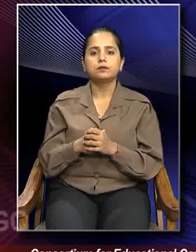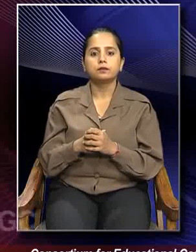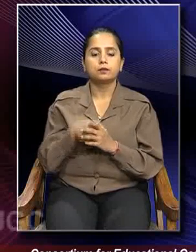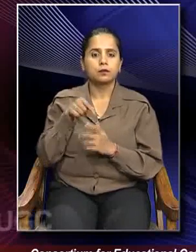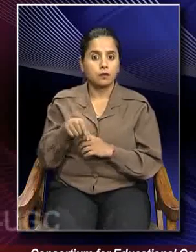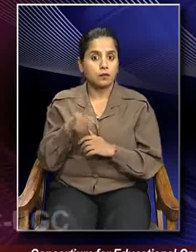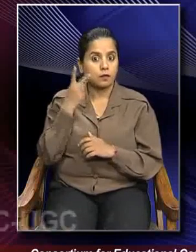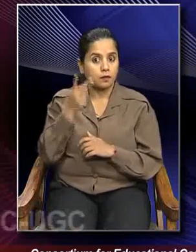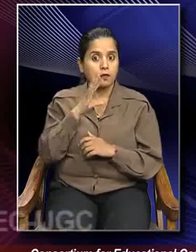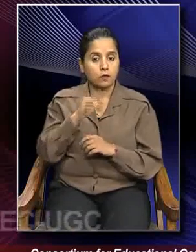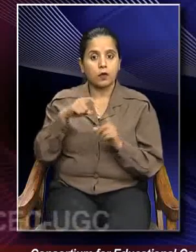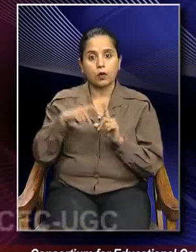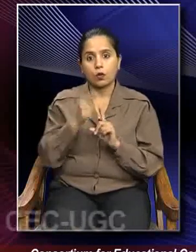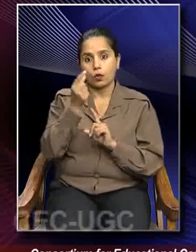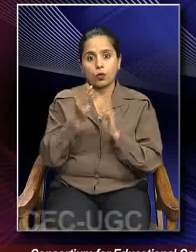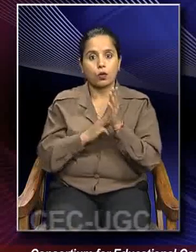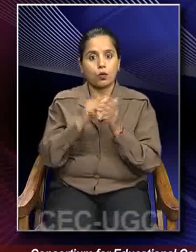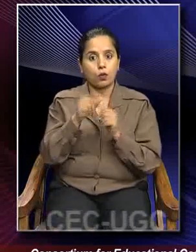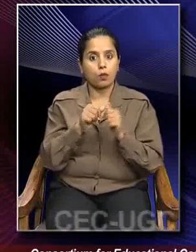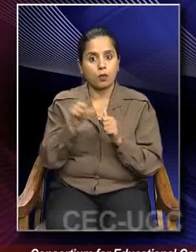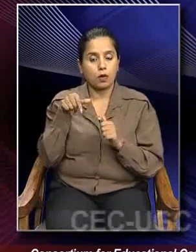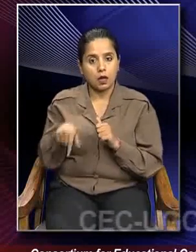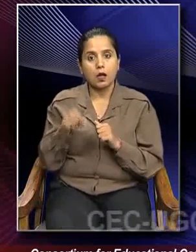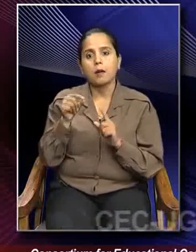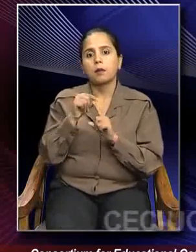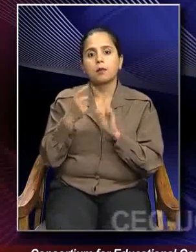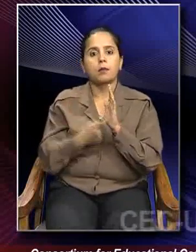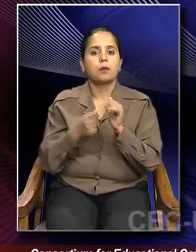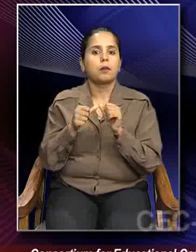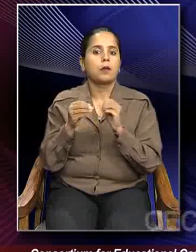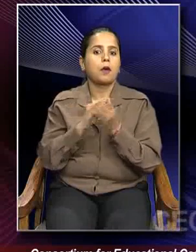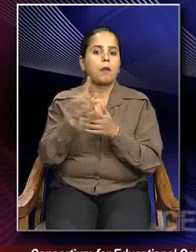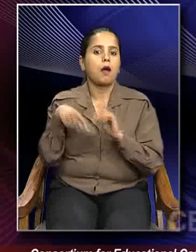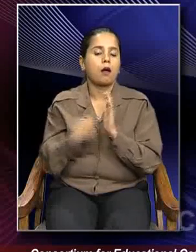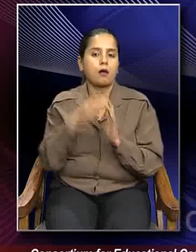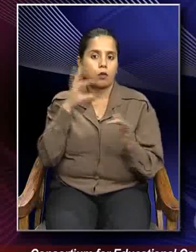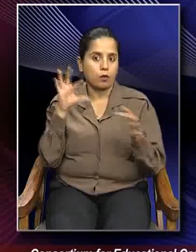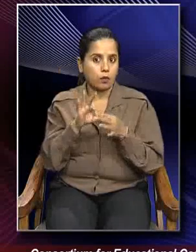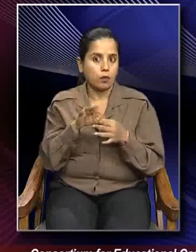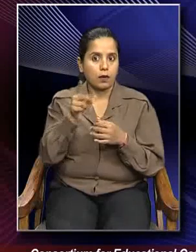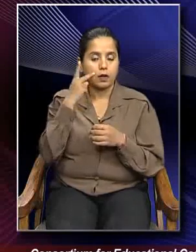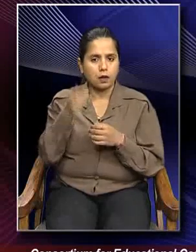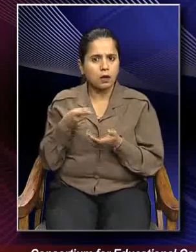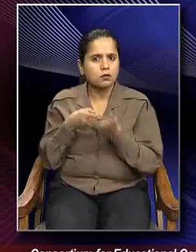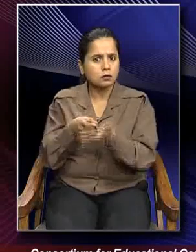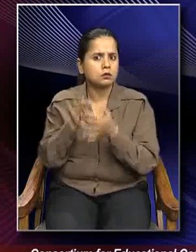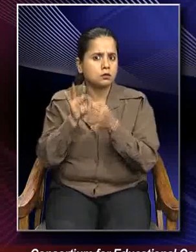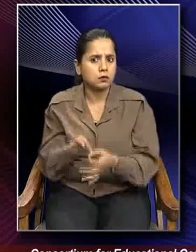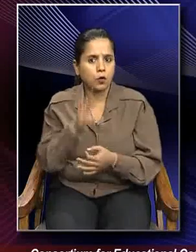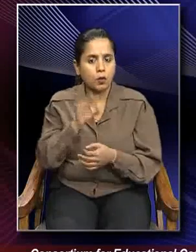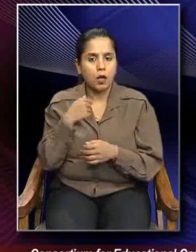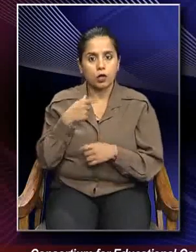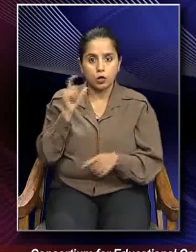While Kumaril, in contrast to Prabhakar, regards consciousness as a